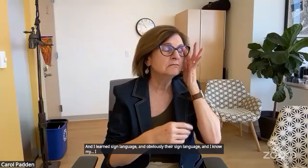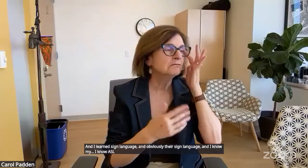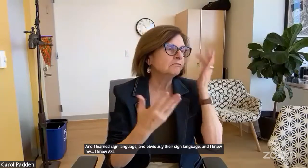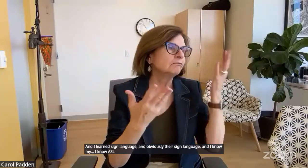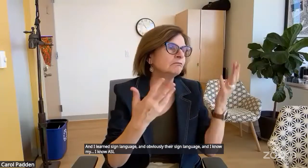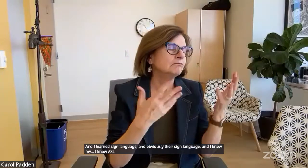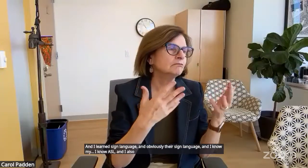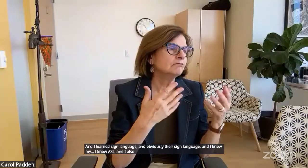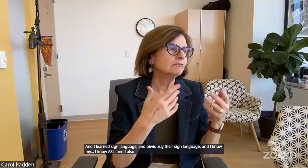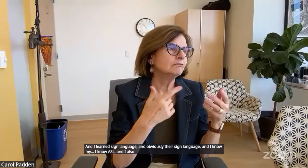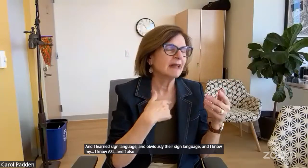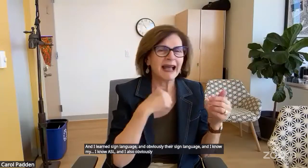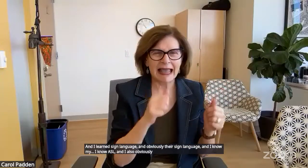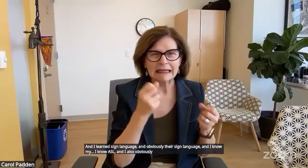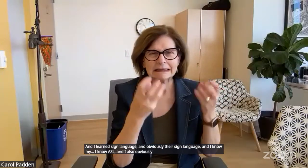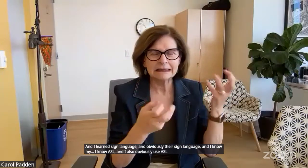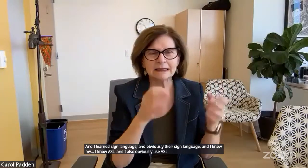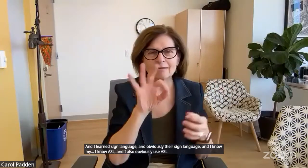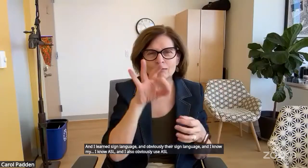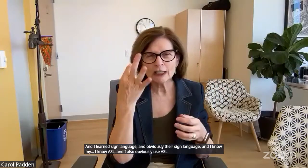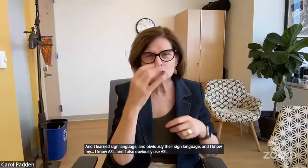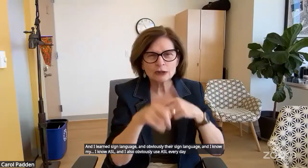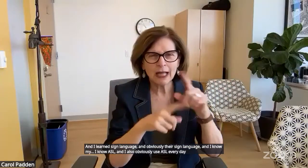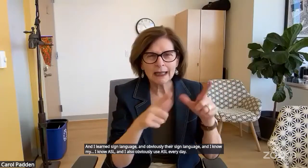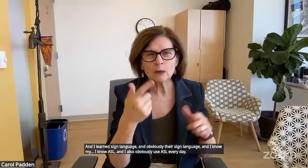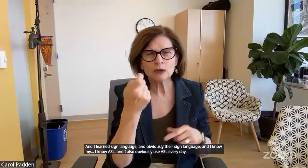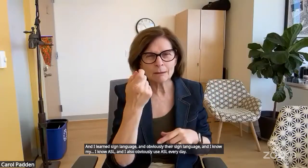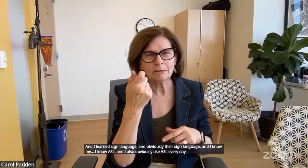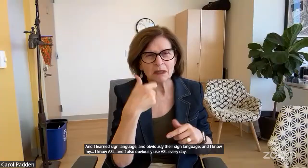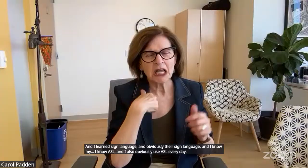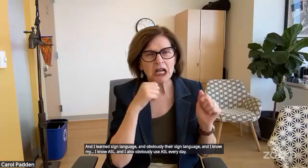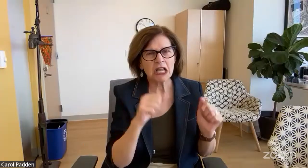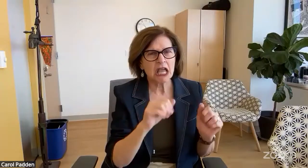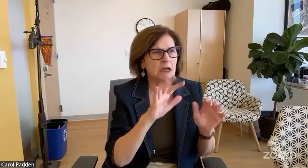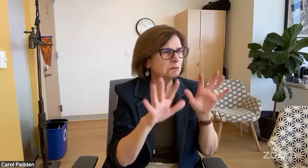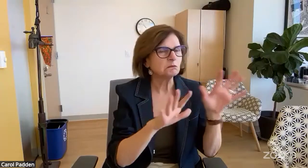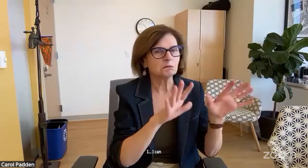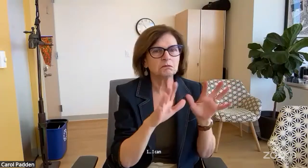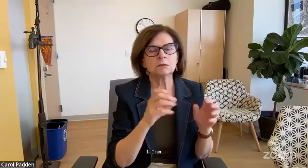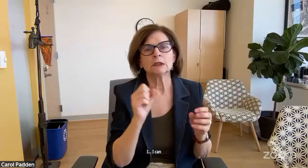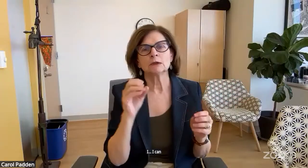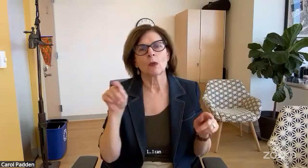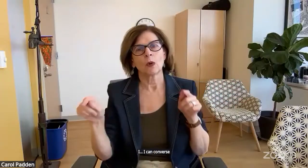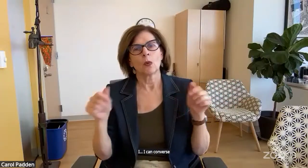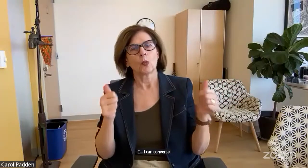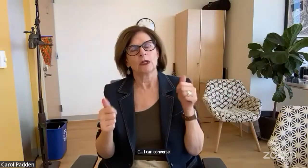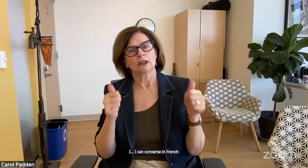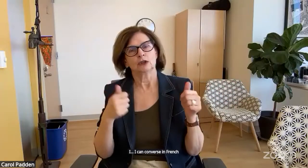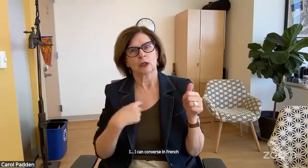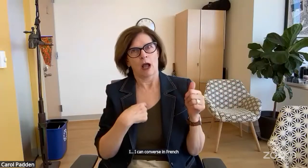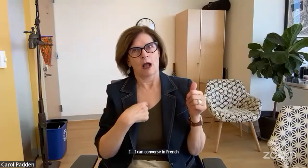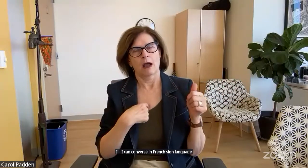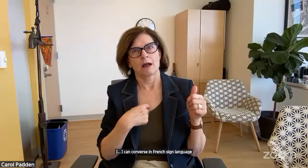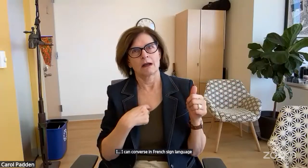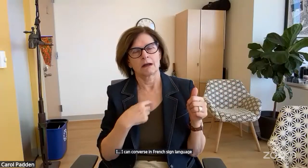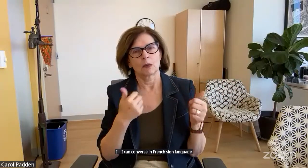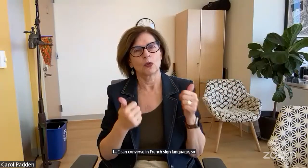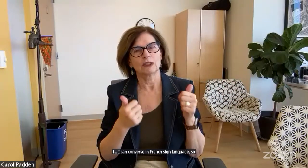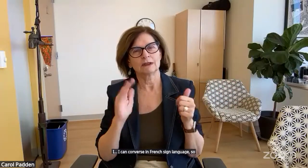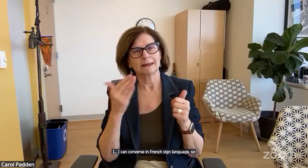also obviously use ASL every day. I can converse in French Sign Language, so